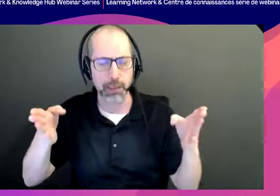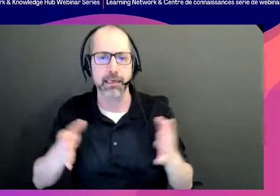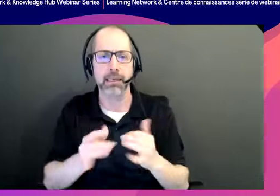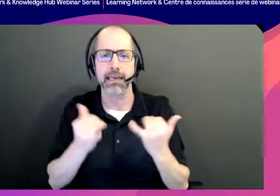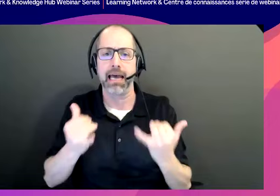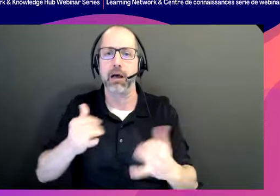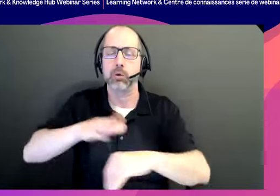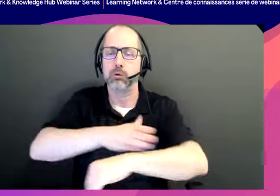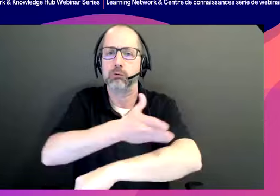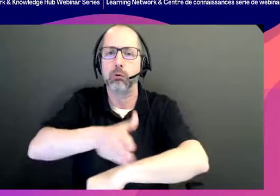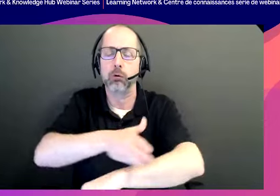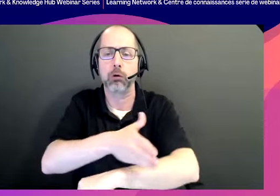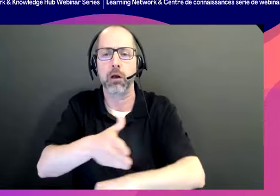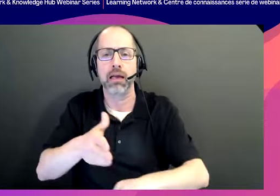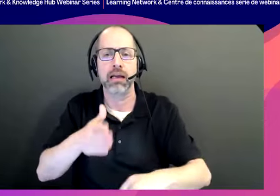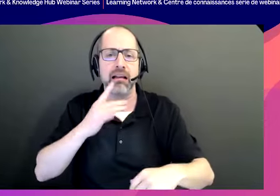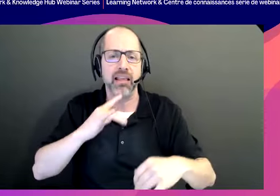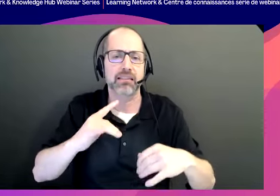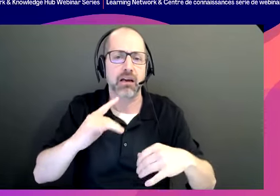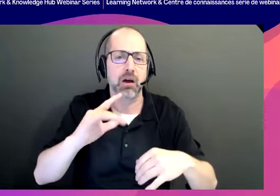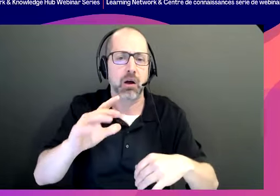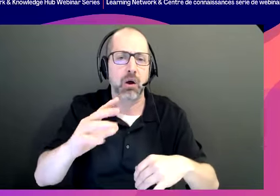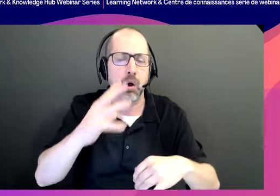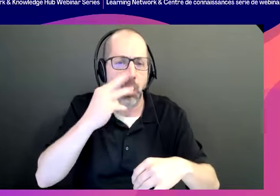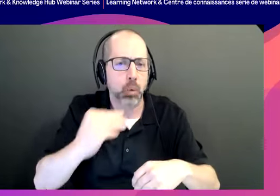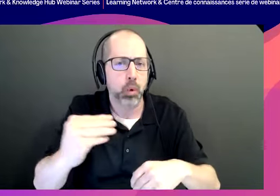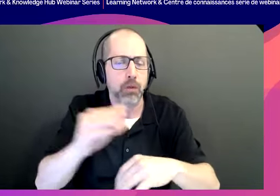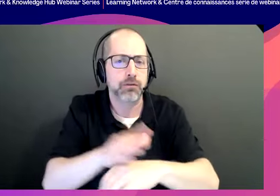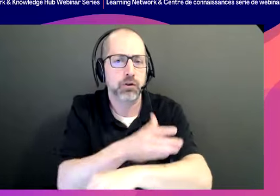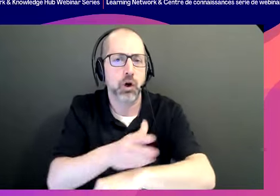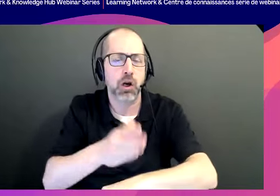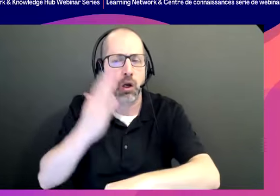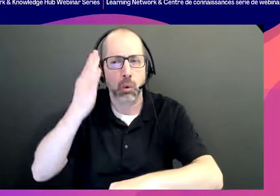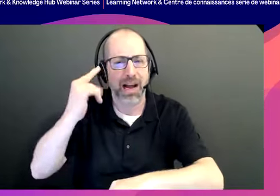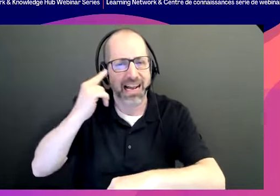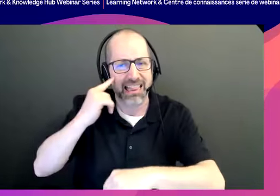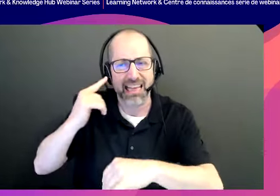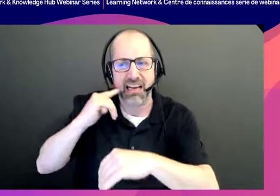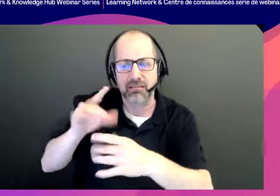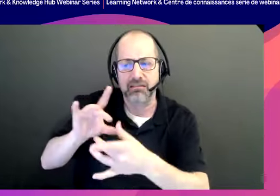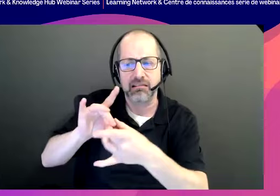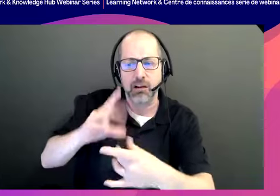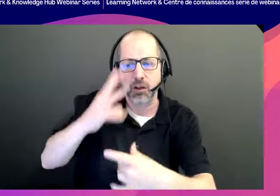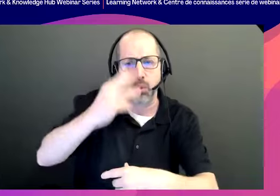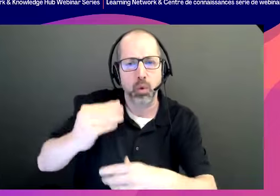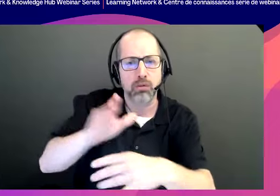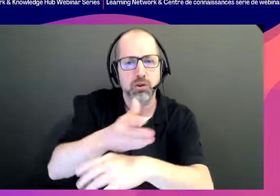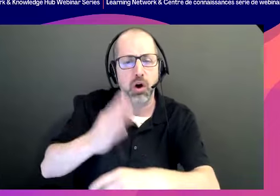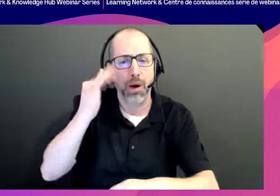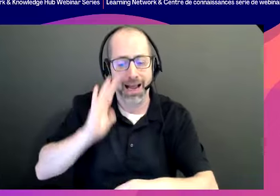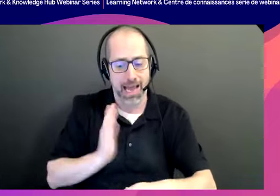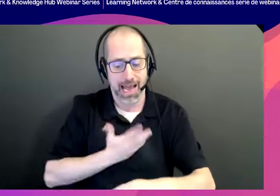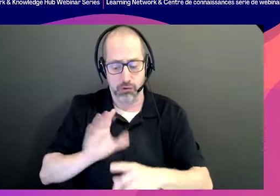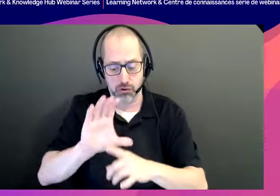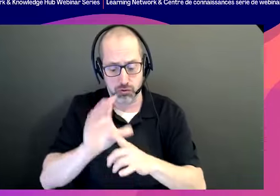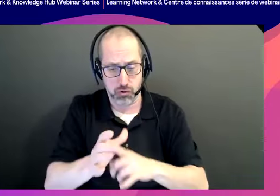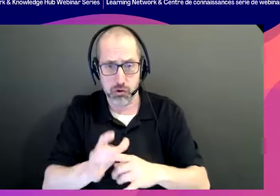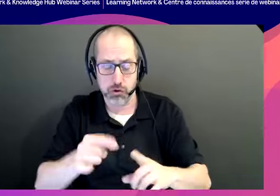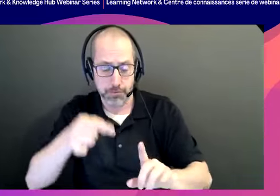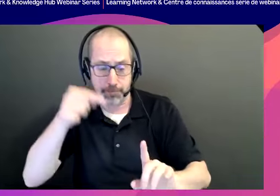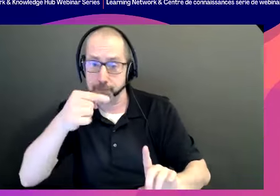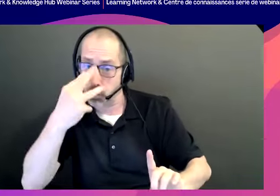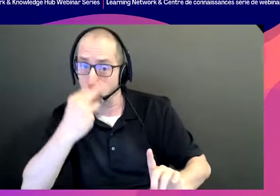sing a wolf song. And why I'm thinking of the wolf song is in our culture, the wolf is they're